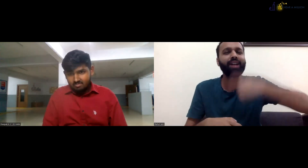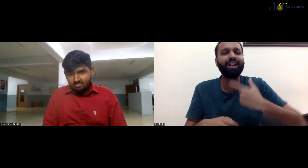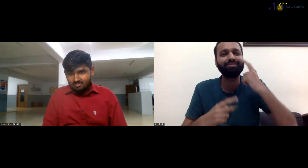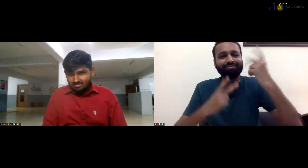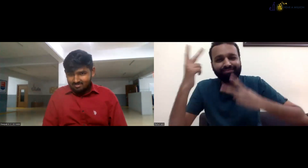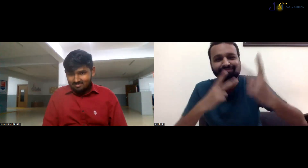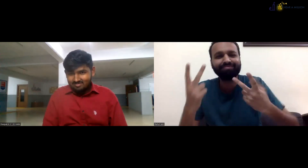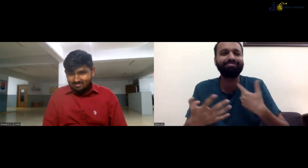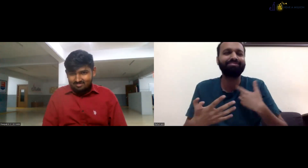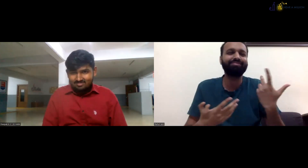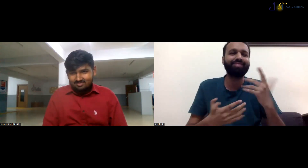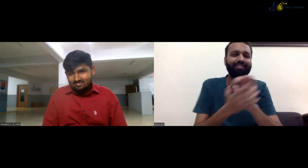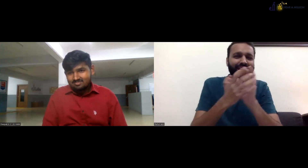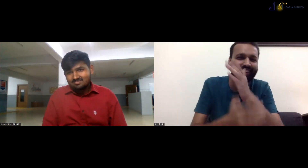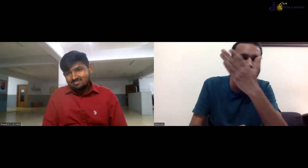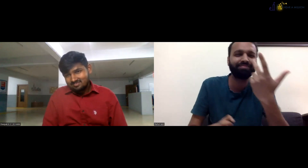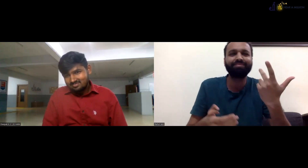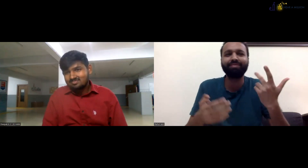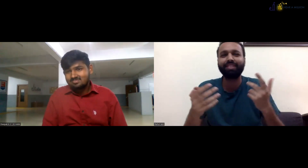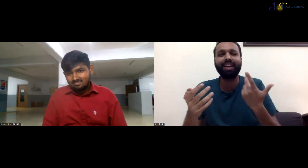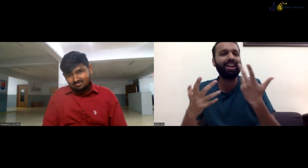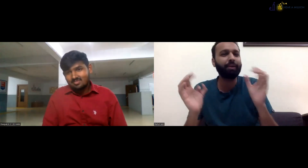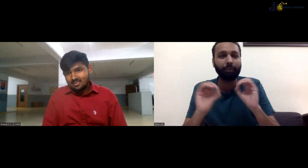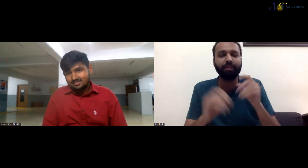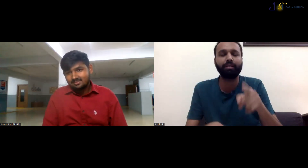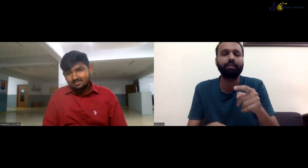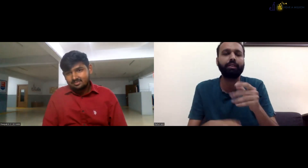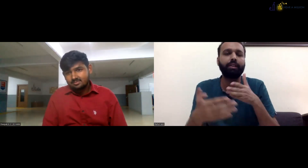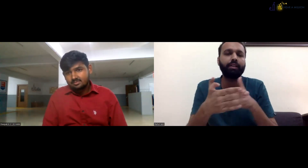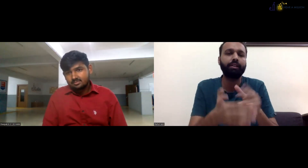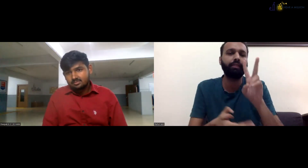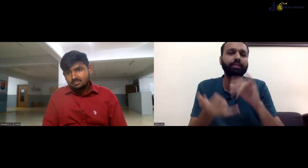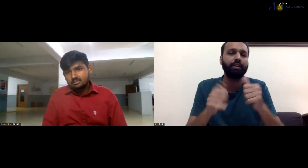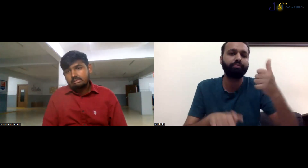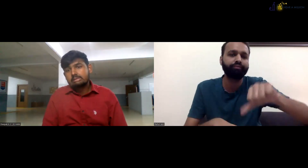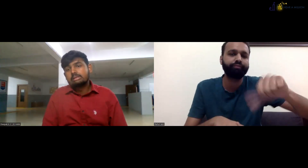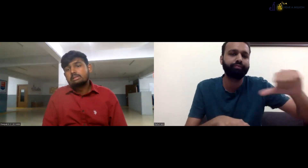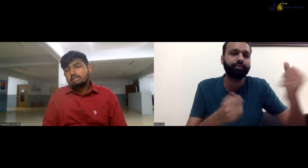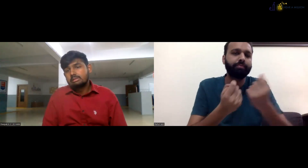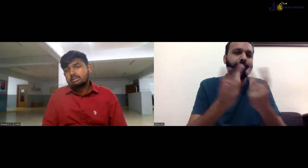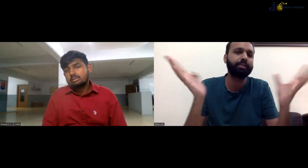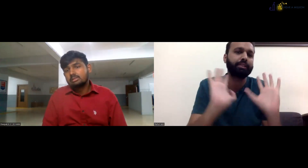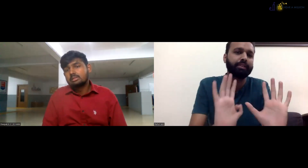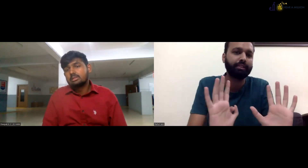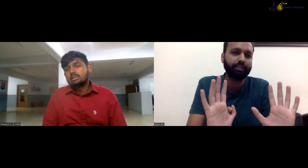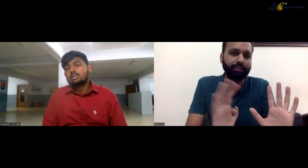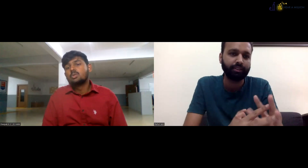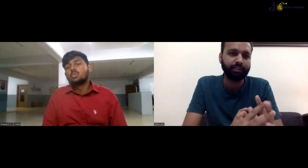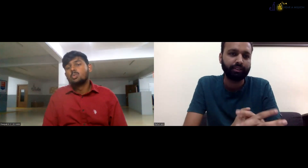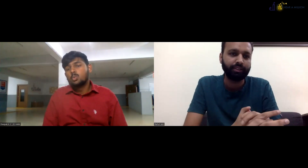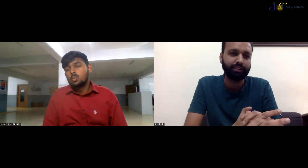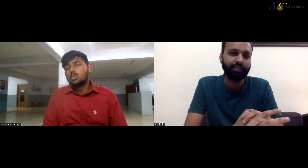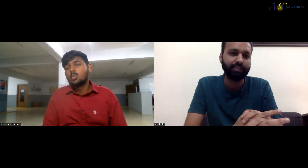if you have the invitation, if you have an invitation, it makes the work really easy. But when it's just for travel or